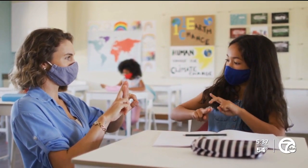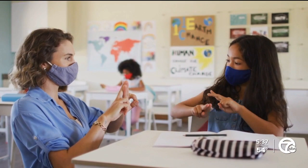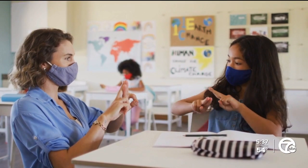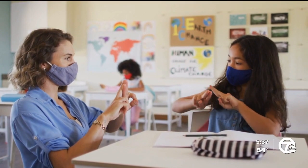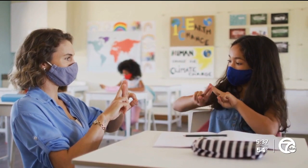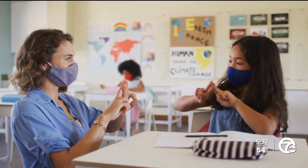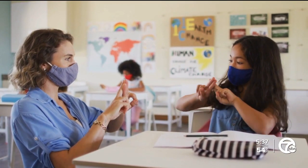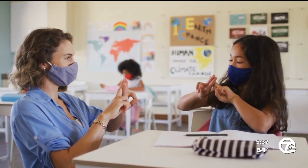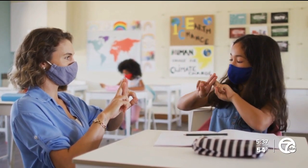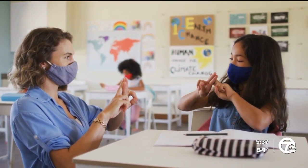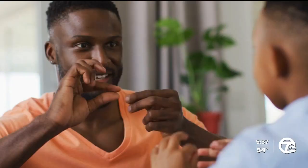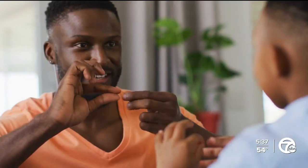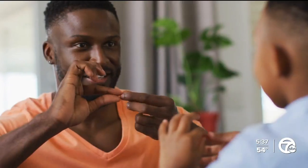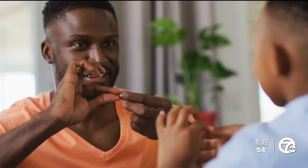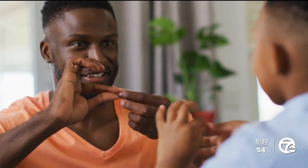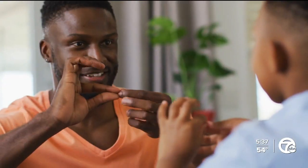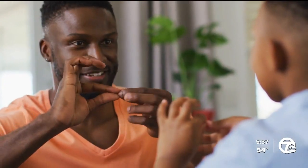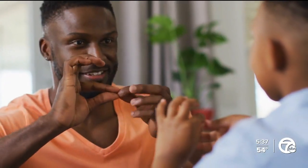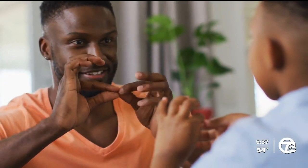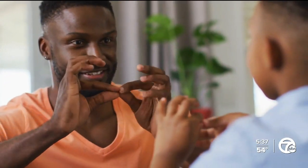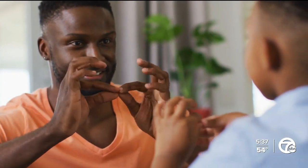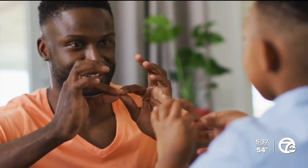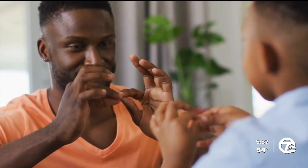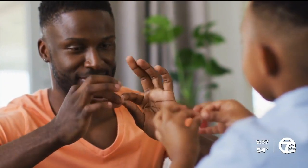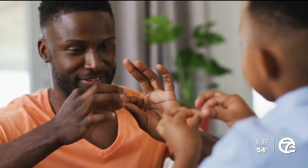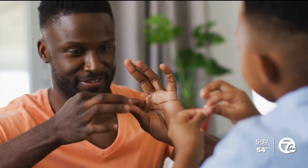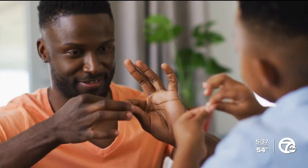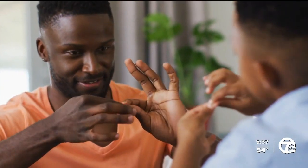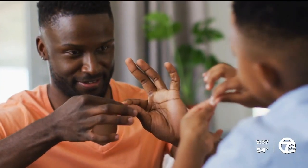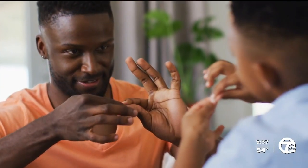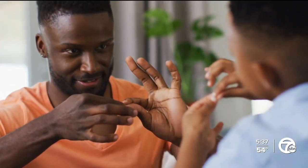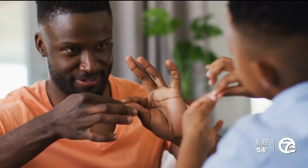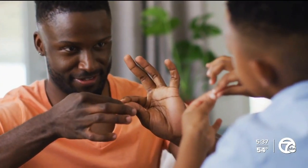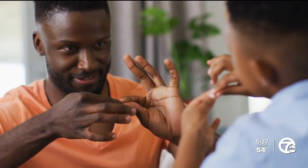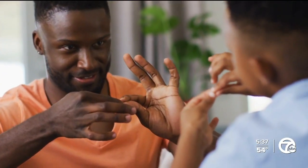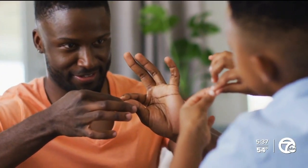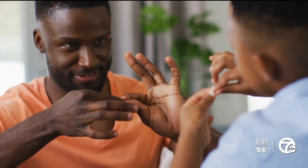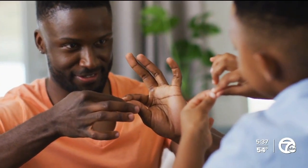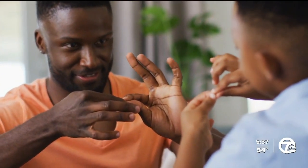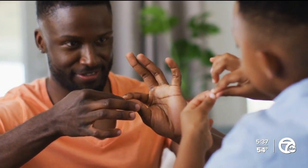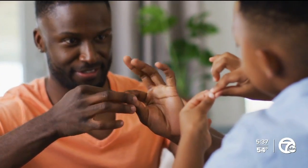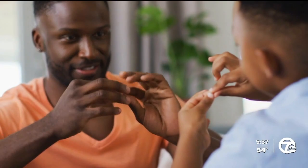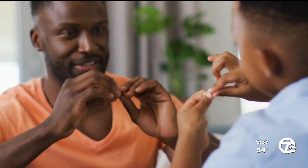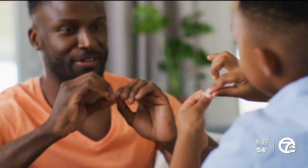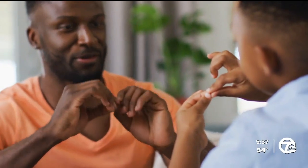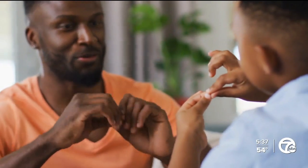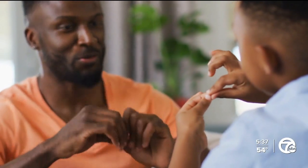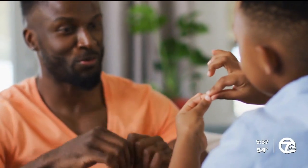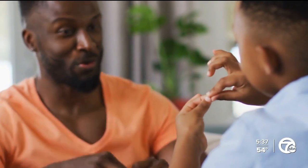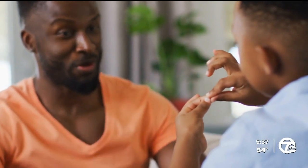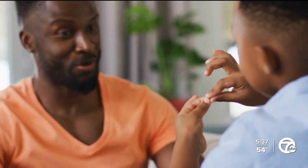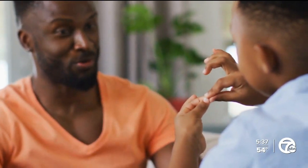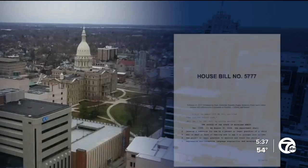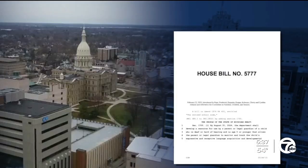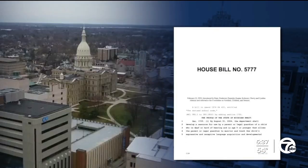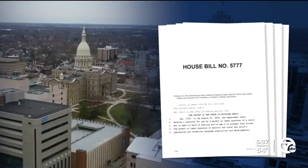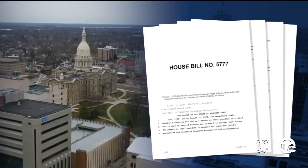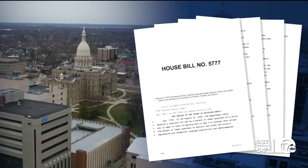footing with English and ensure deaf kids are at age-expected levels by kindergarten. A bill is